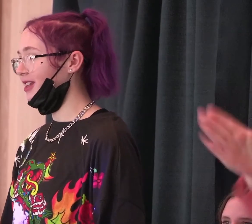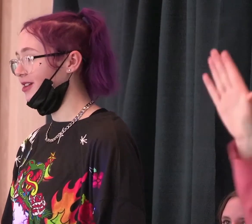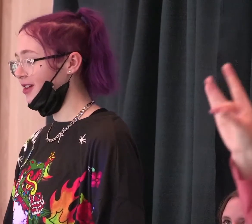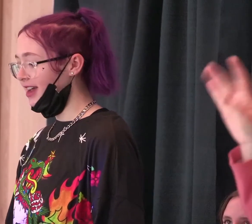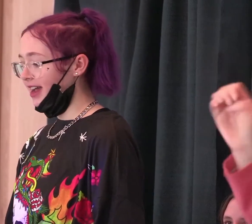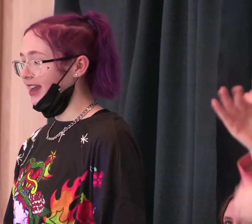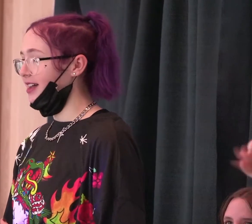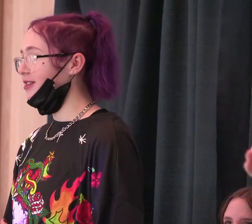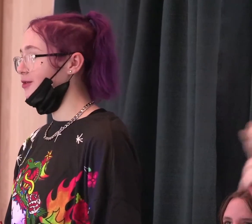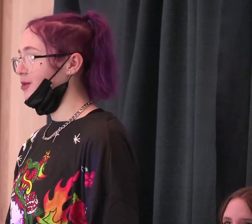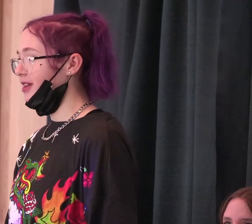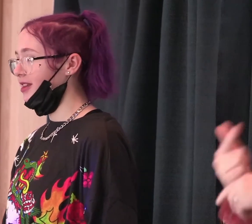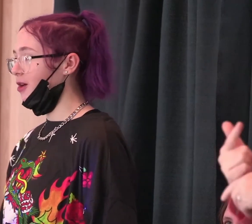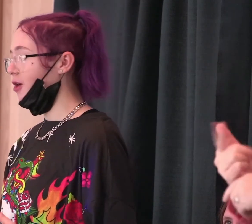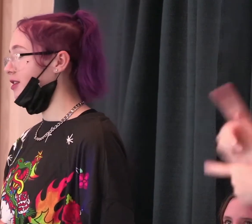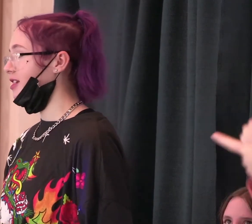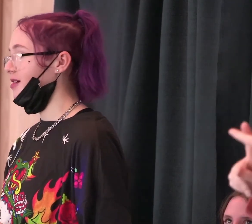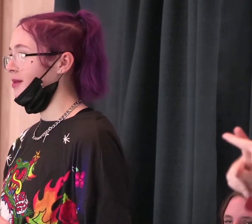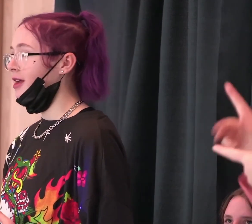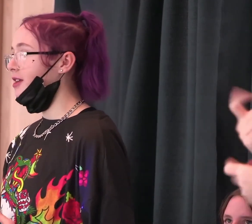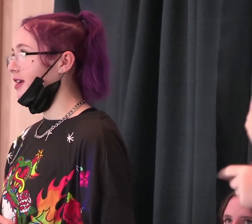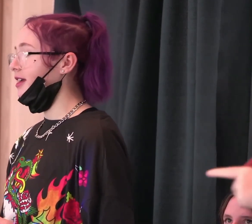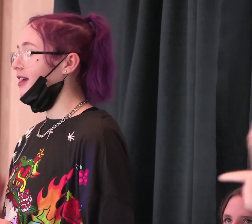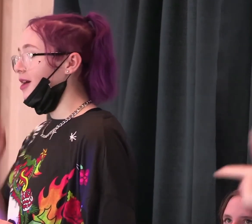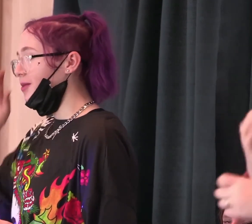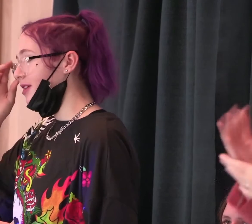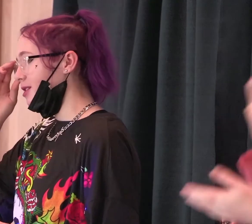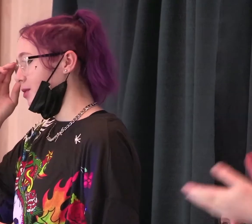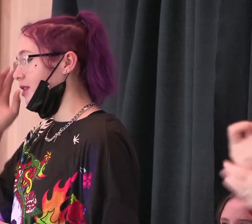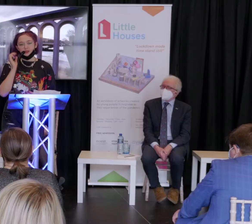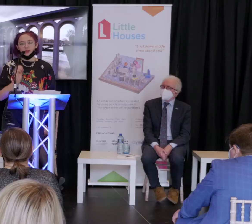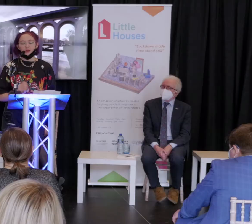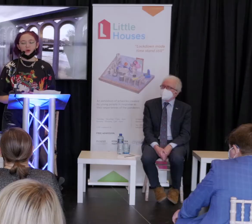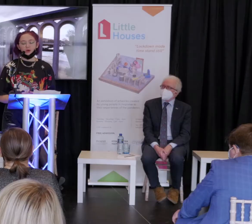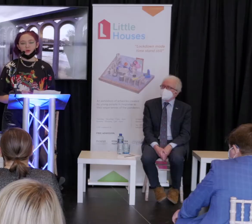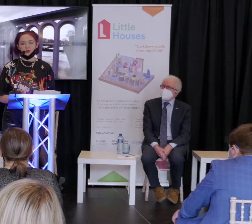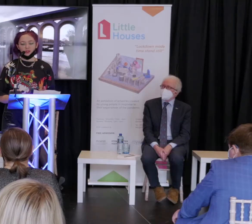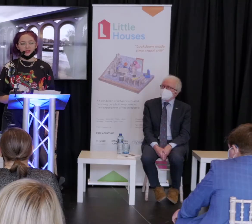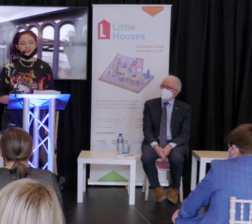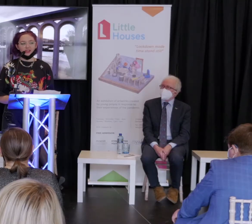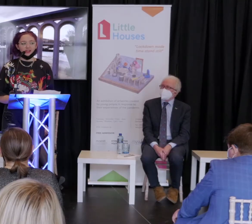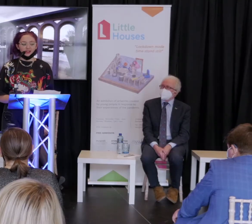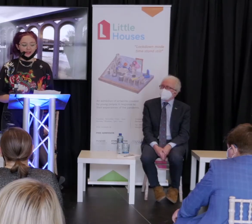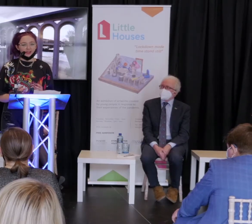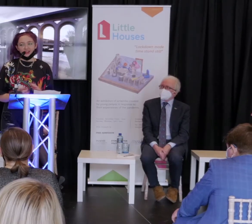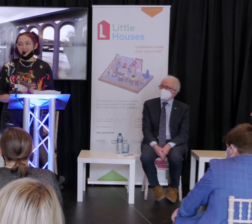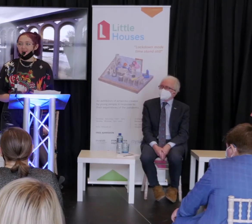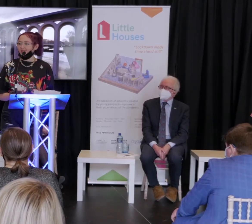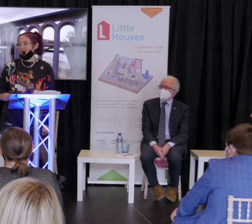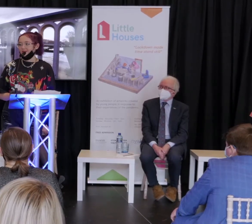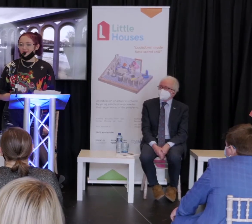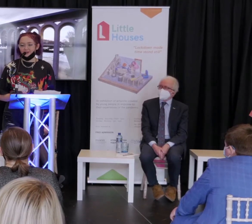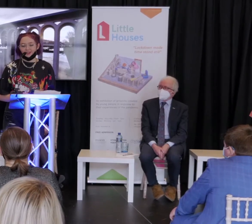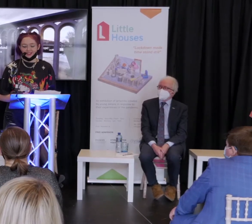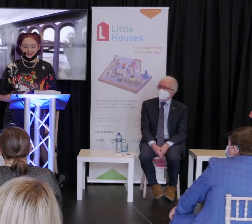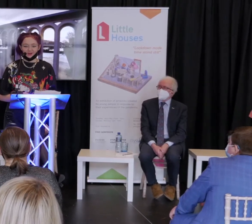out with the video, and Helen for being there all the time, like helping us with the whole project. Thank you so